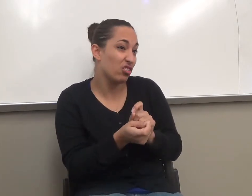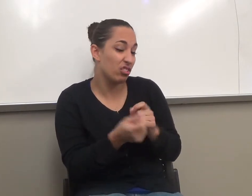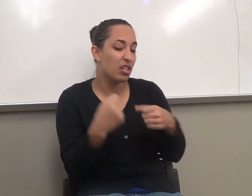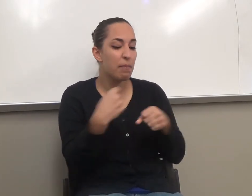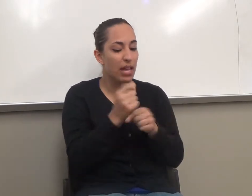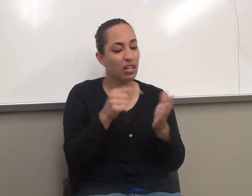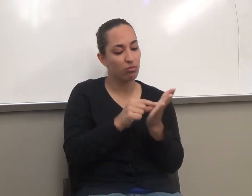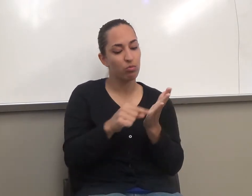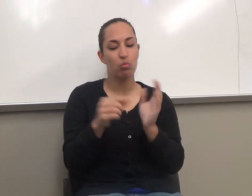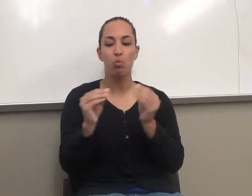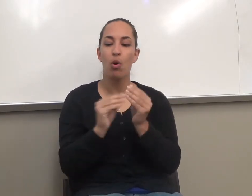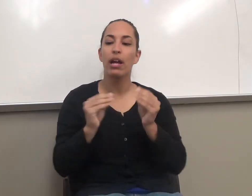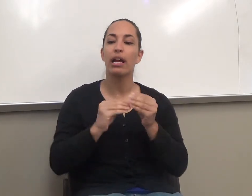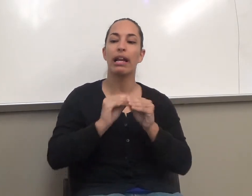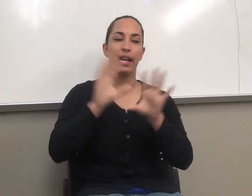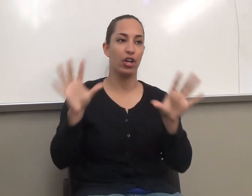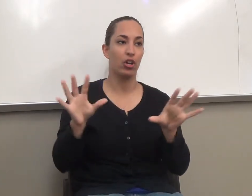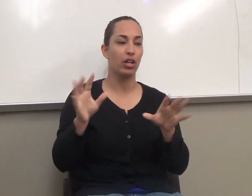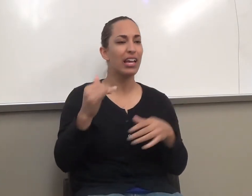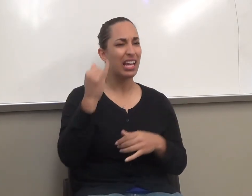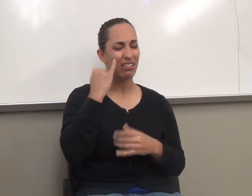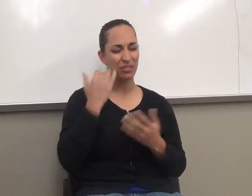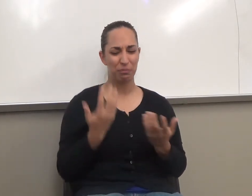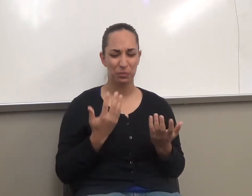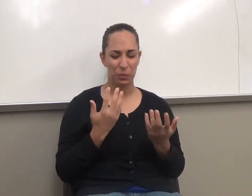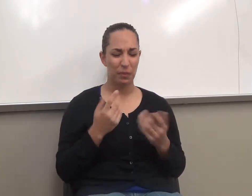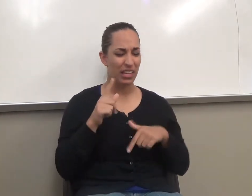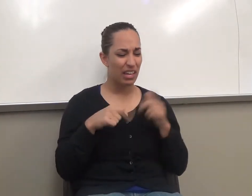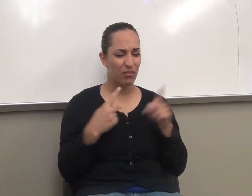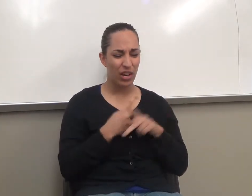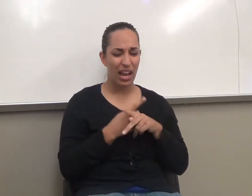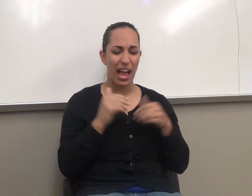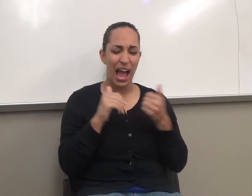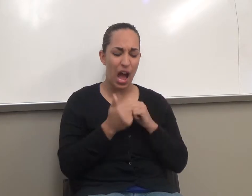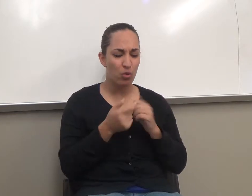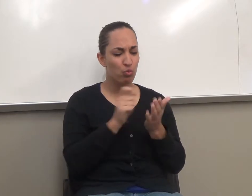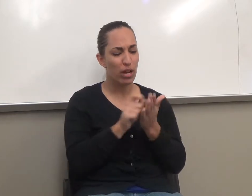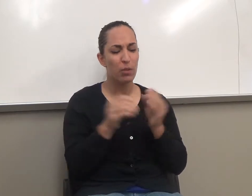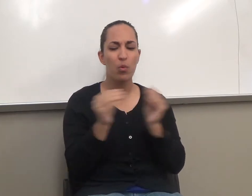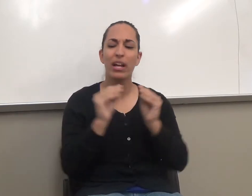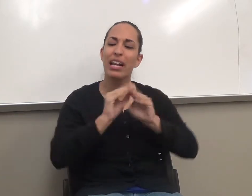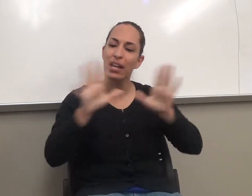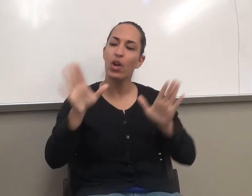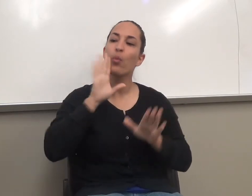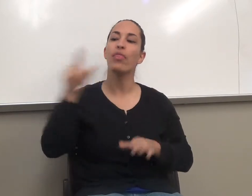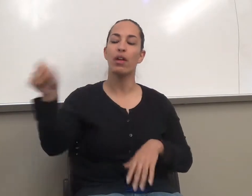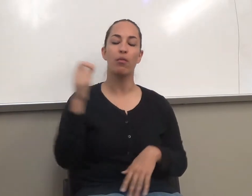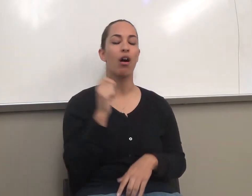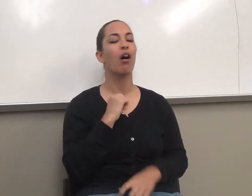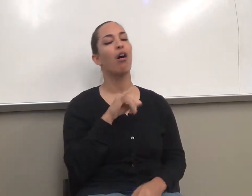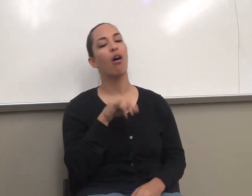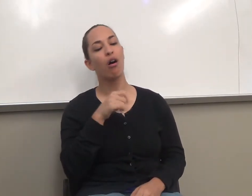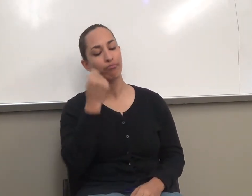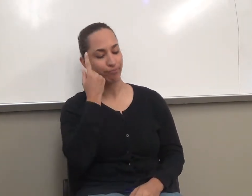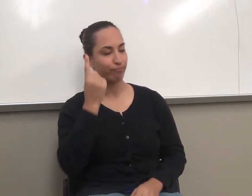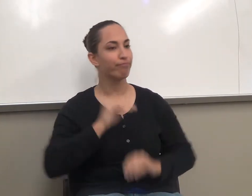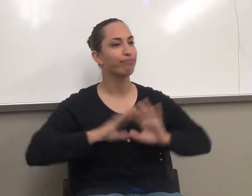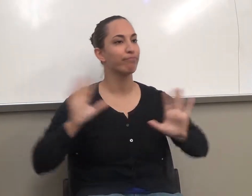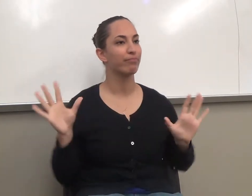can't figure it out, you can ask the English Center, you can email me and ask me, you can post it online and I can look at it,